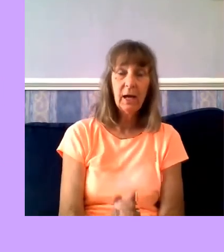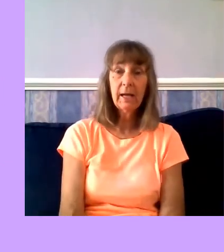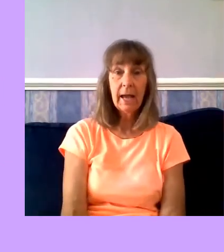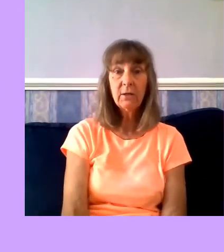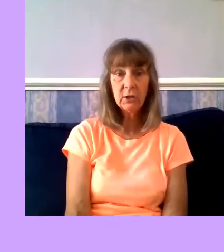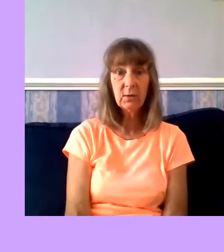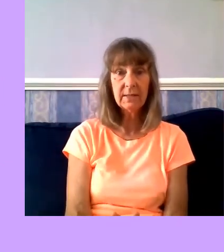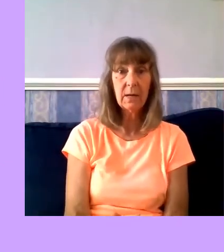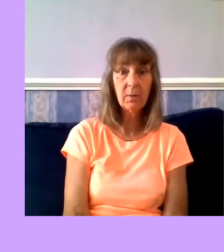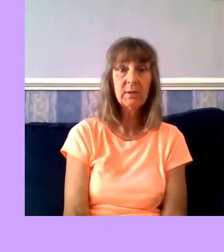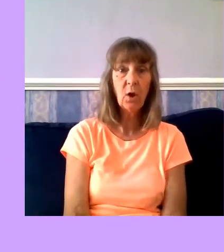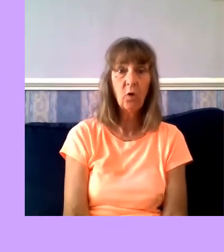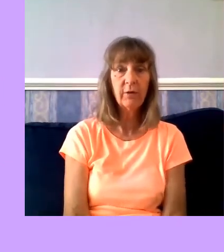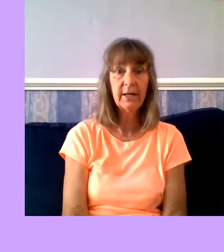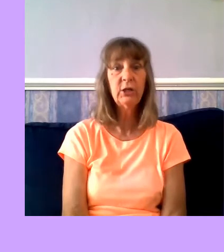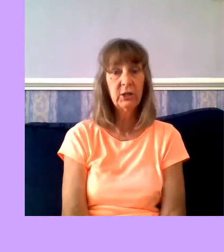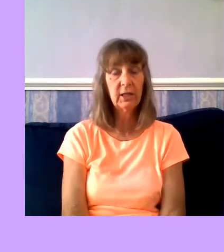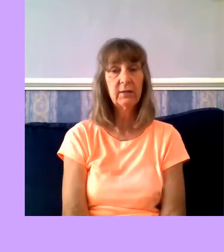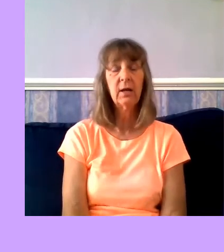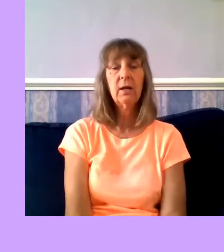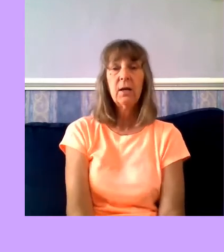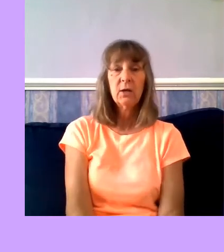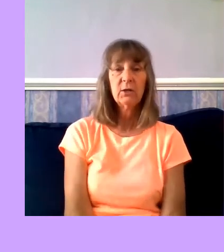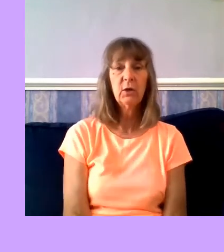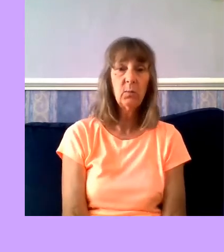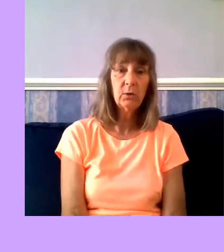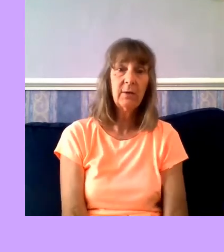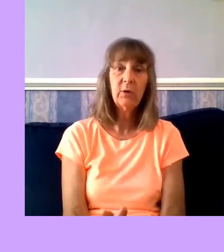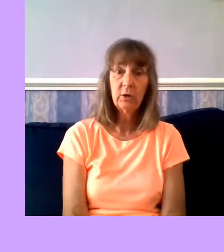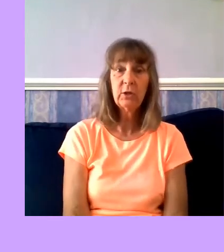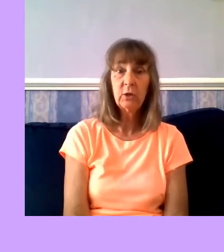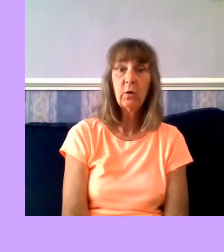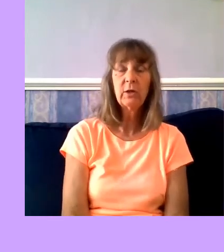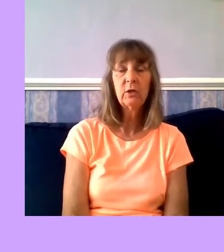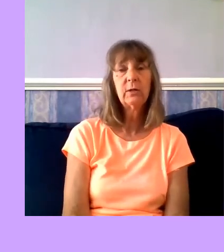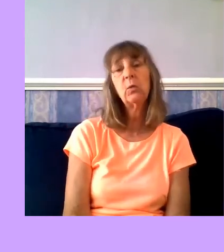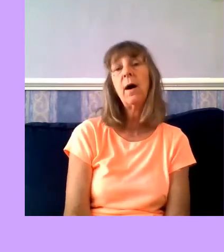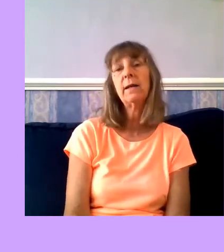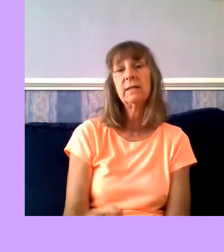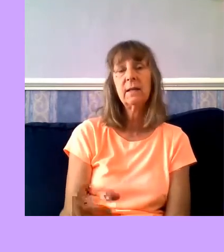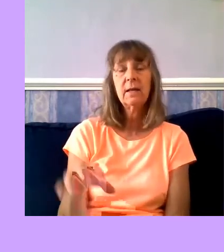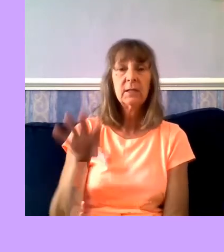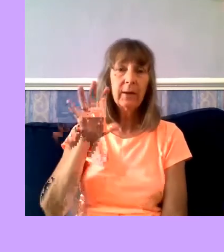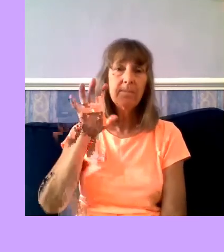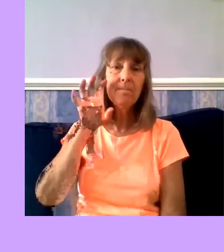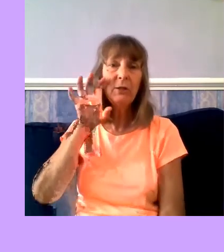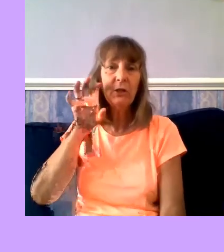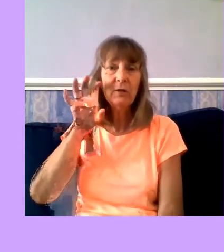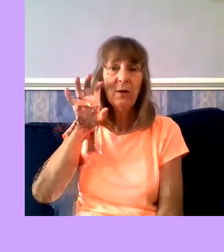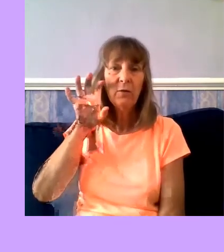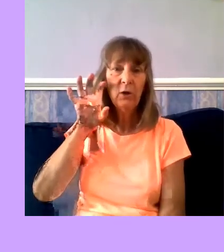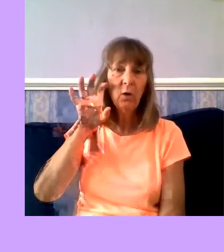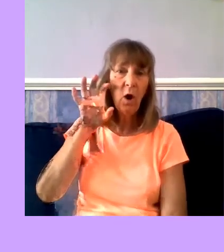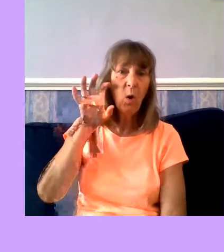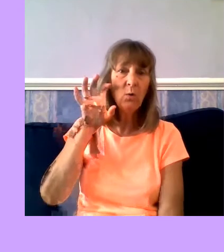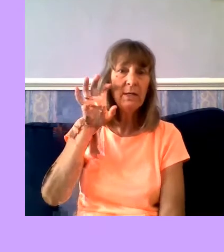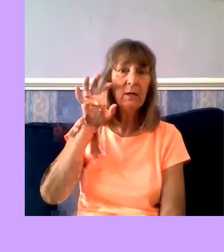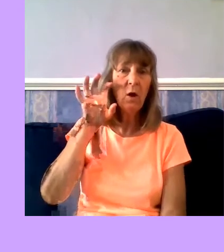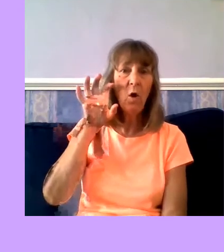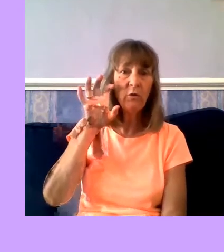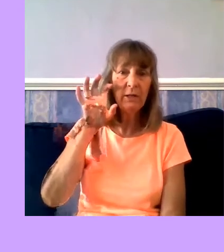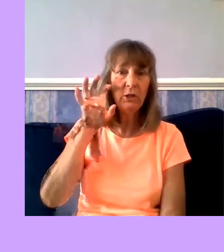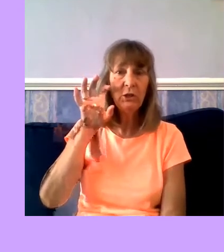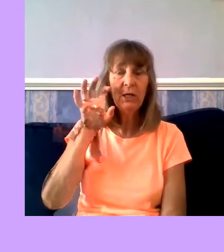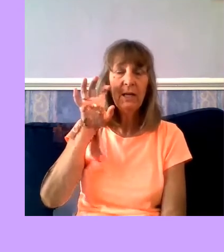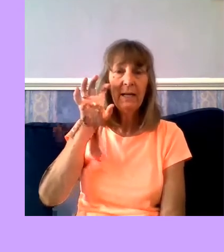Orange. Again, two syllables, orange, duh-duh. So whatever you're going to do, you're going to do it twice. So imagine that you're holding